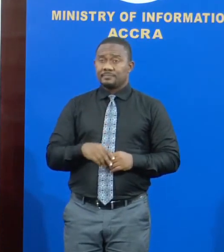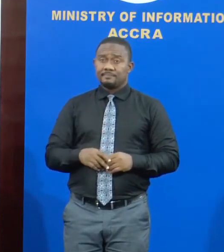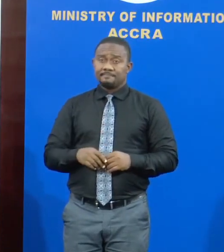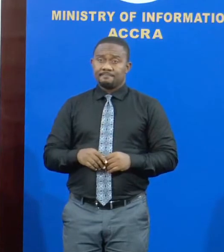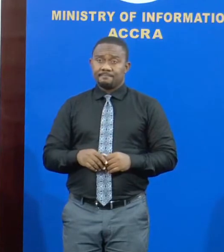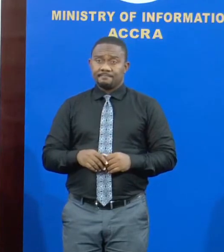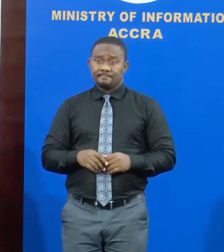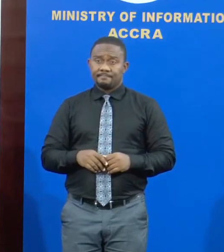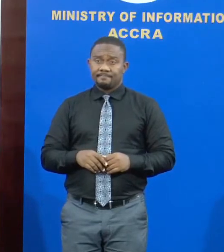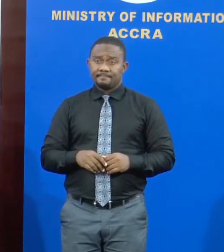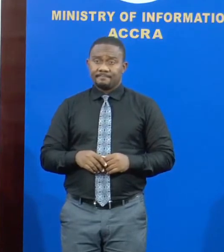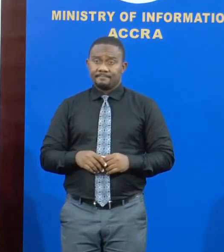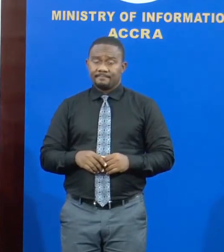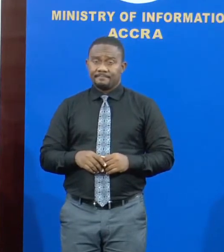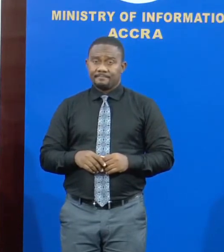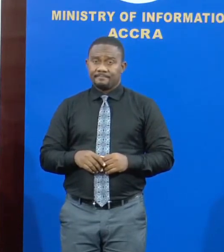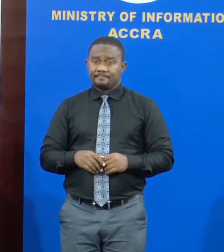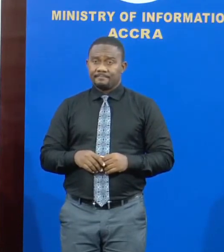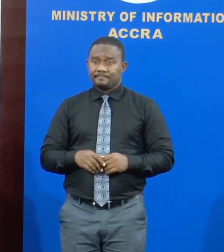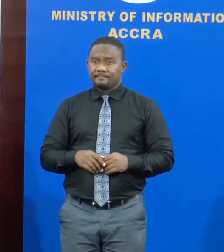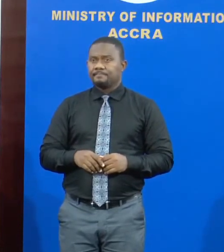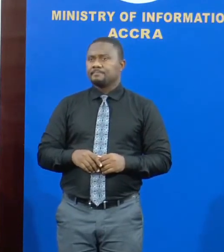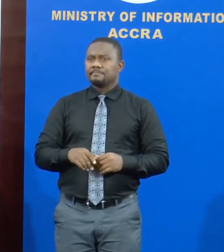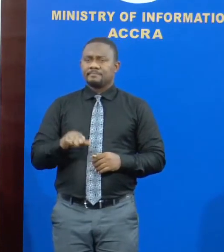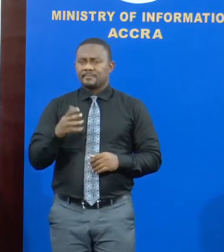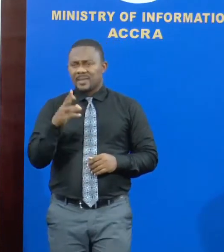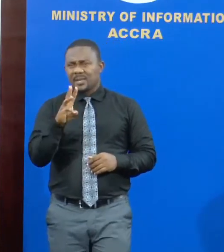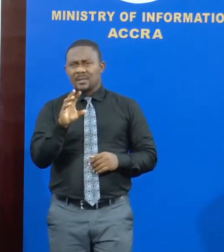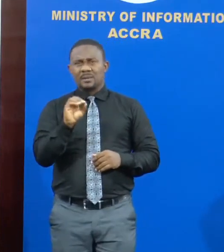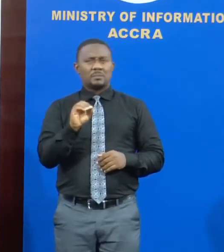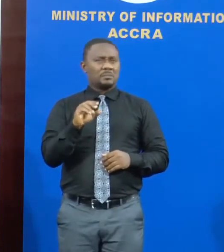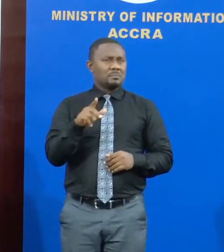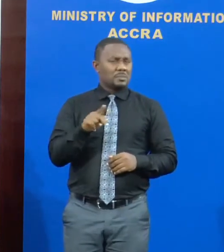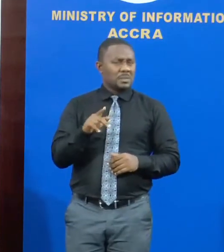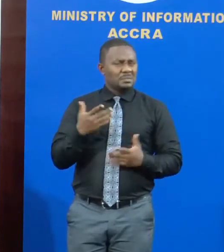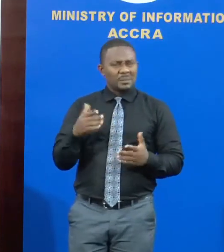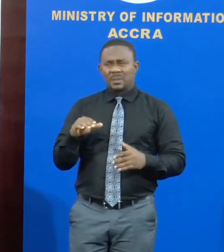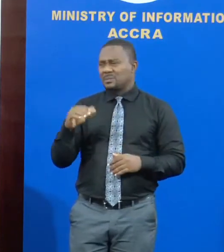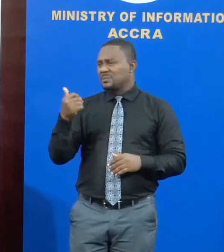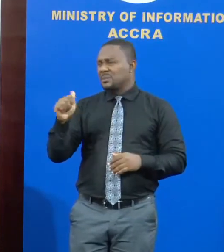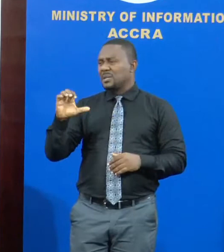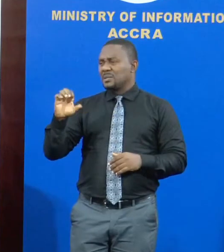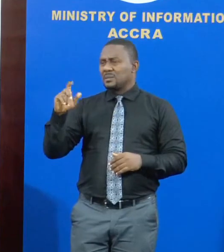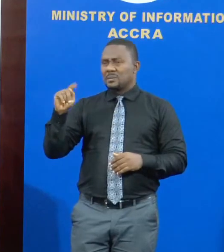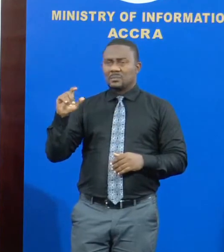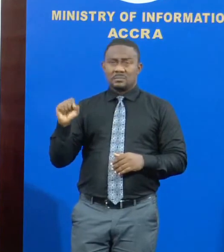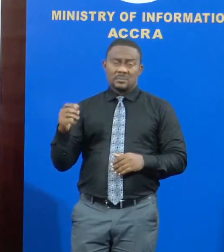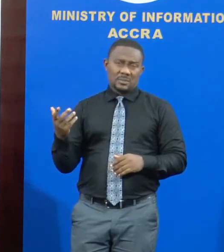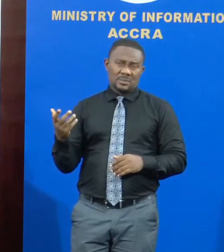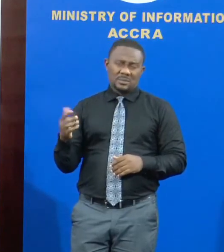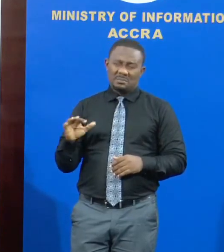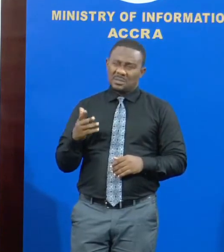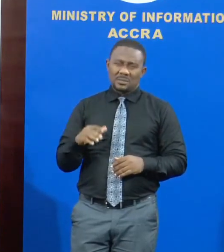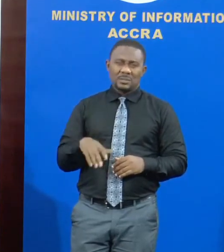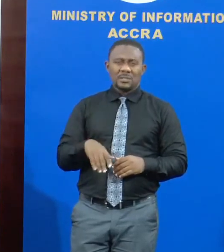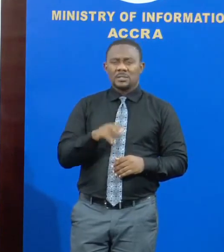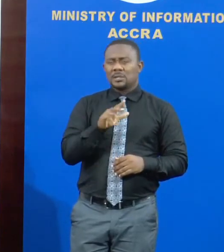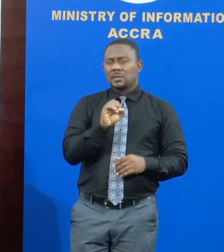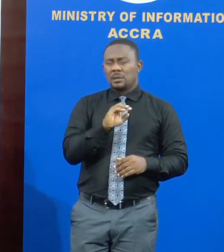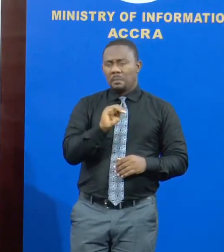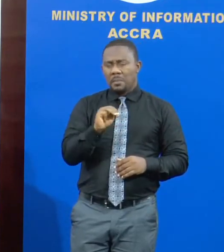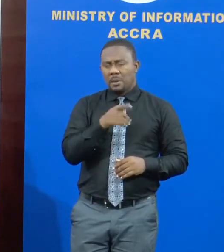if we get the, and 60 pesos is about 10 cents, 10 US cents. So if we get about 30 million records